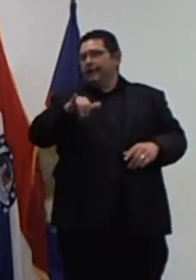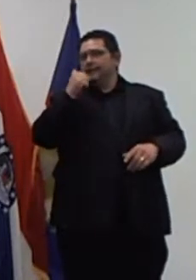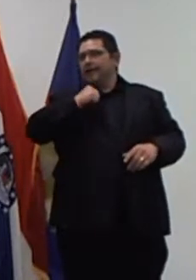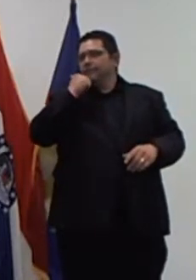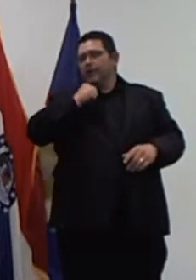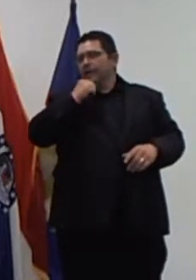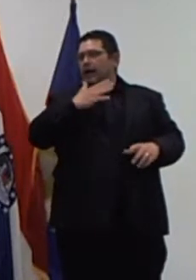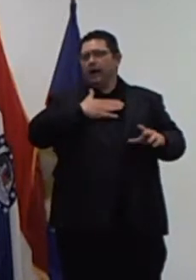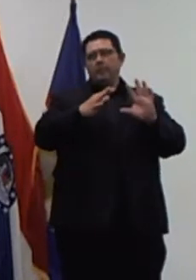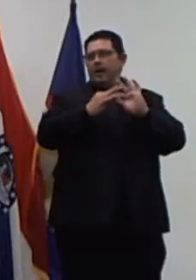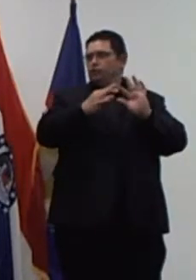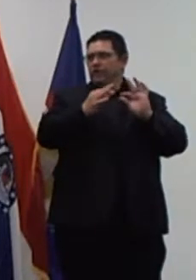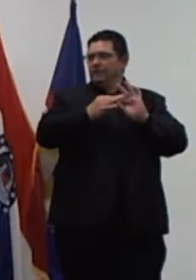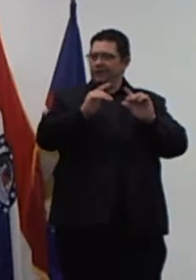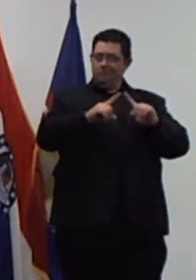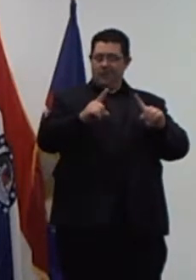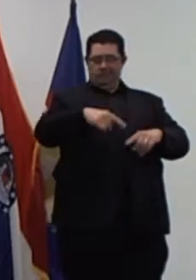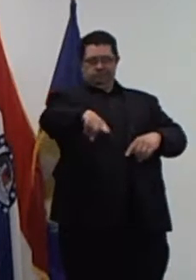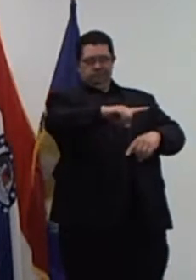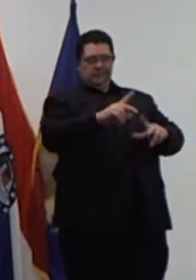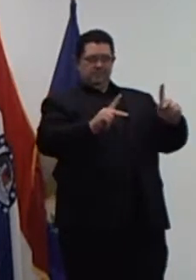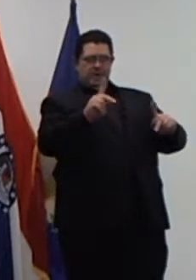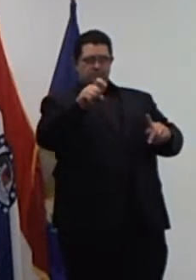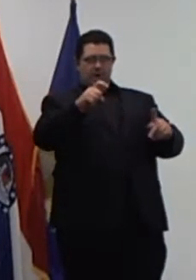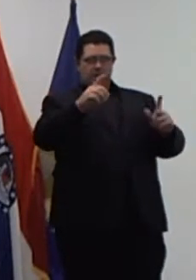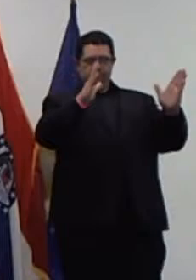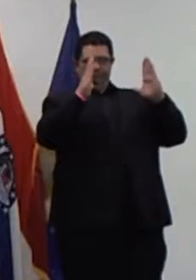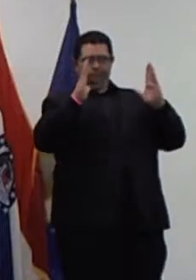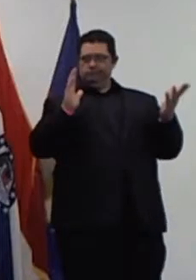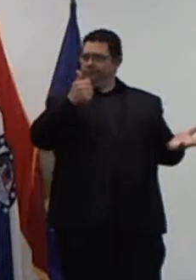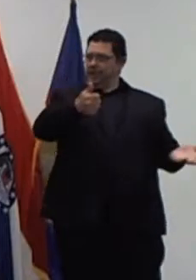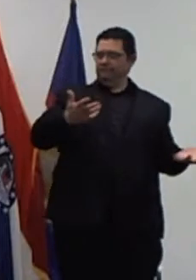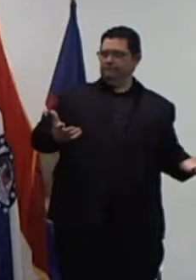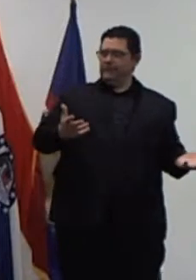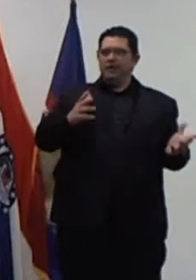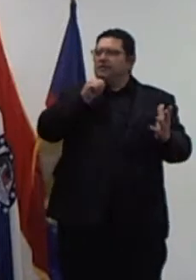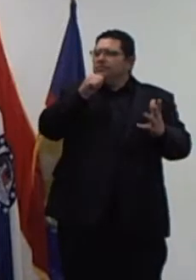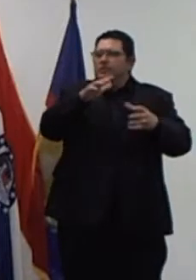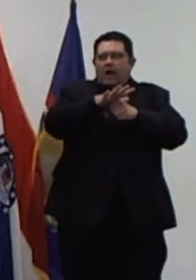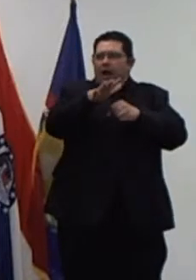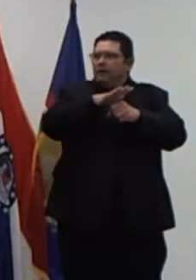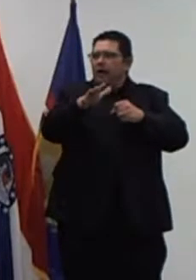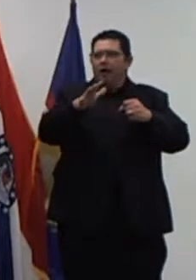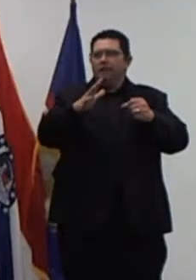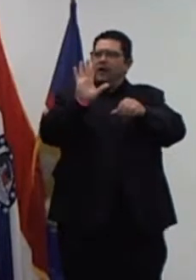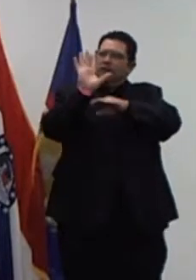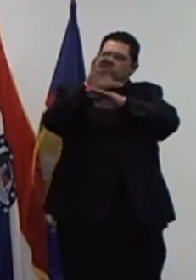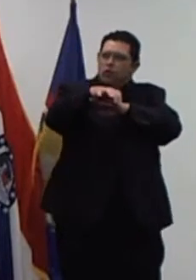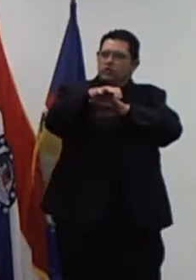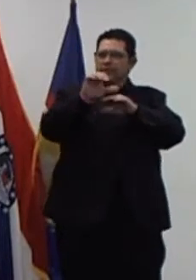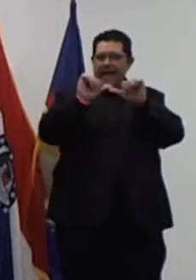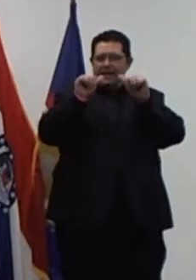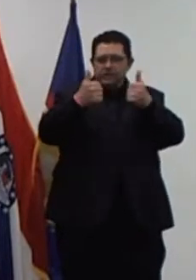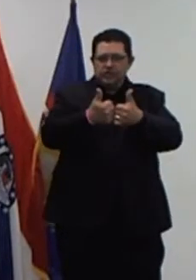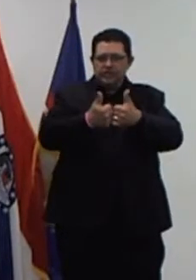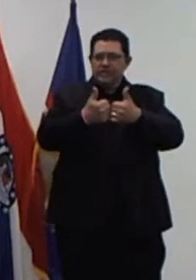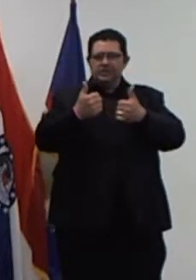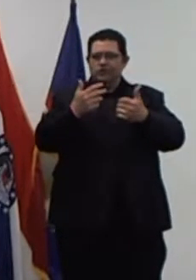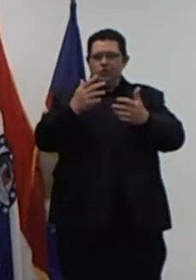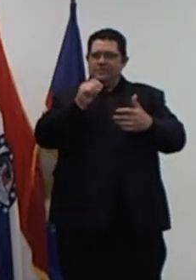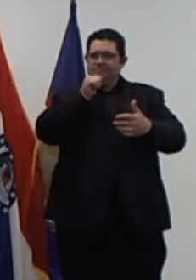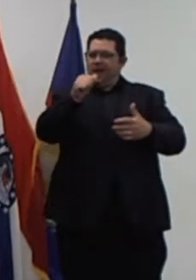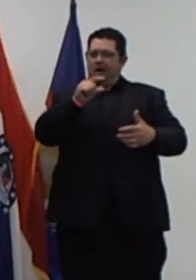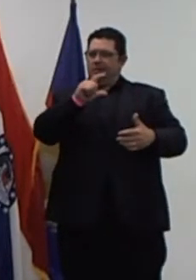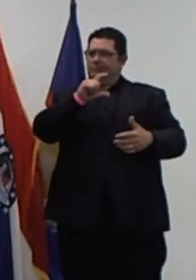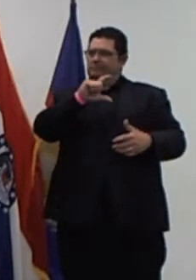at the end of the day, people's got to take it upon themselves to do that. There's not enough enforcement agencies, nor do we live in a police state where we can do that, where we